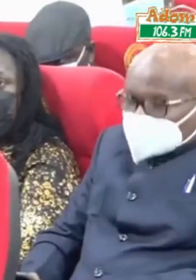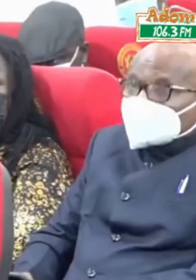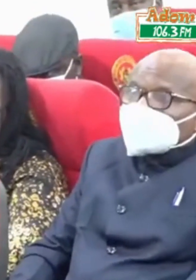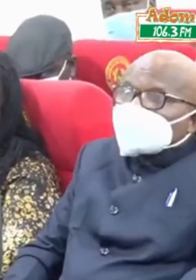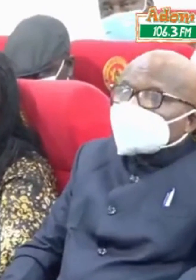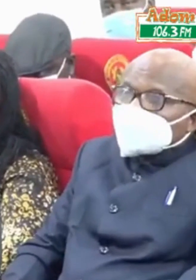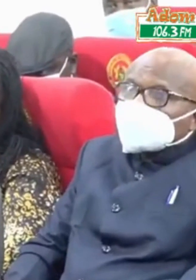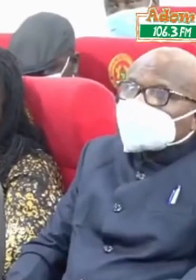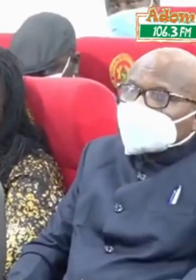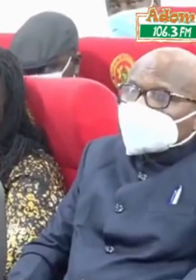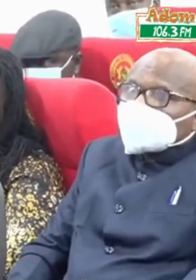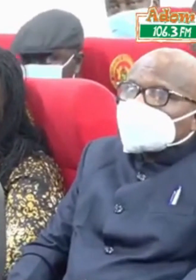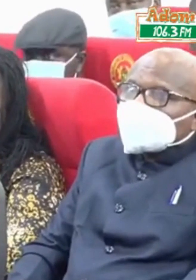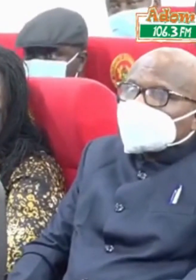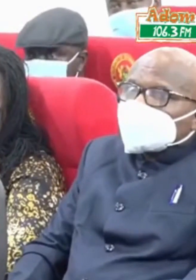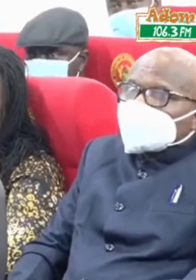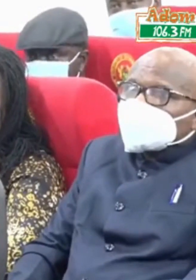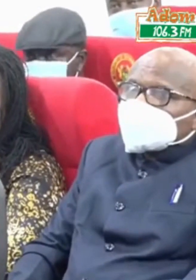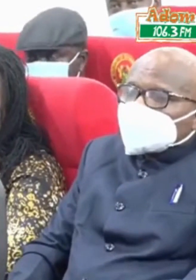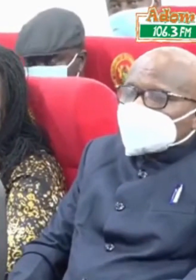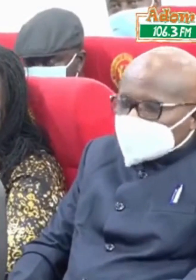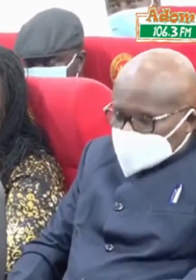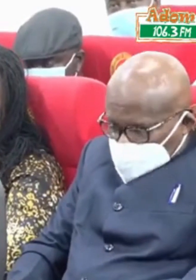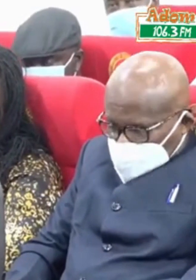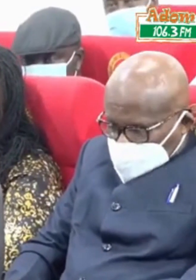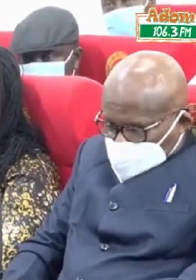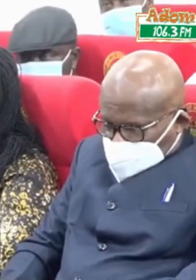your former Kumasi Metropolitan Assembly, Chief Executive Nenon Watchin Command.